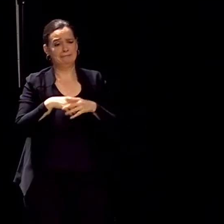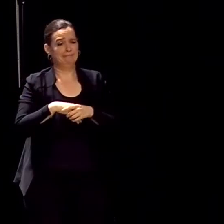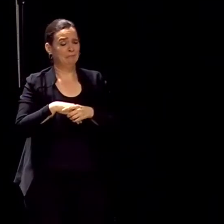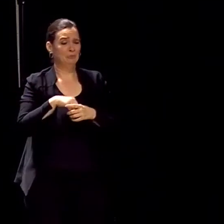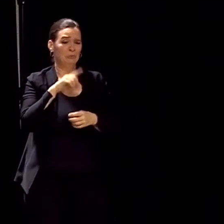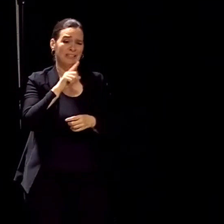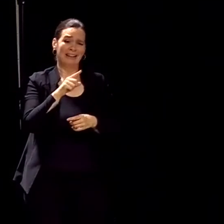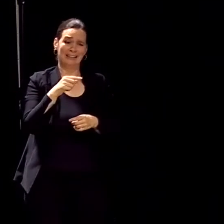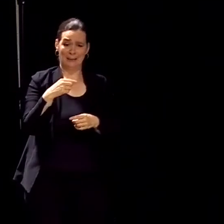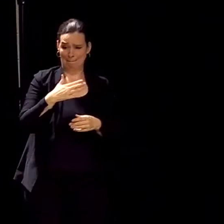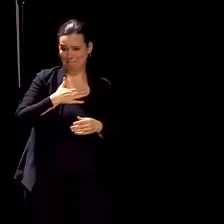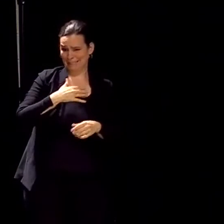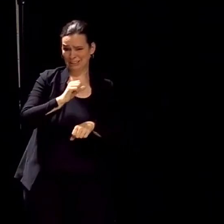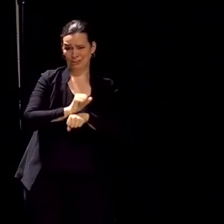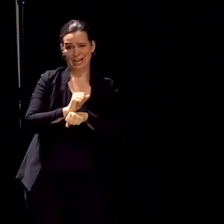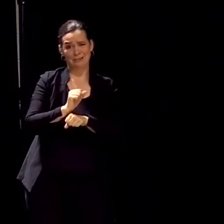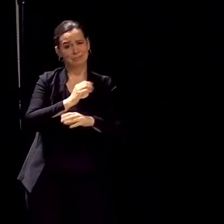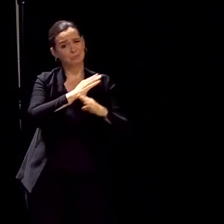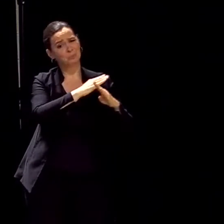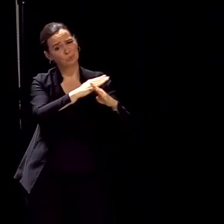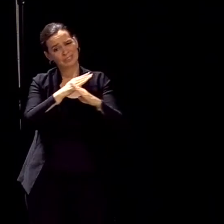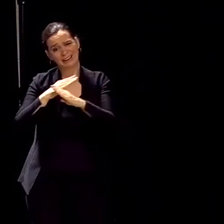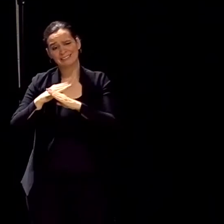Can I ask you a quick off-topic?